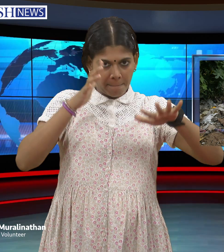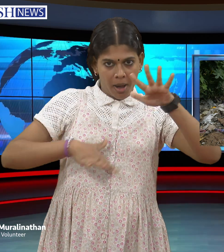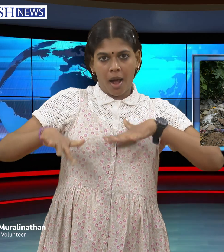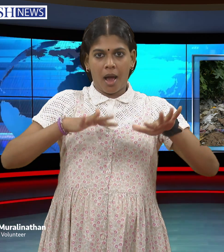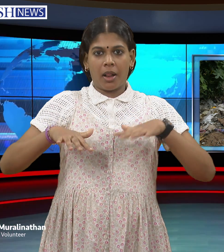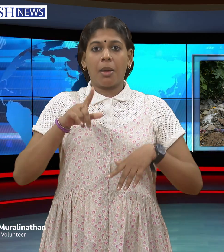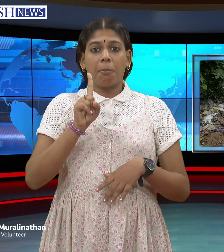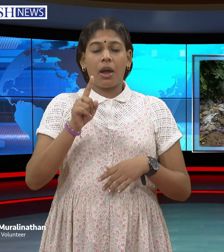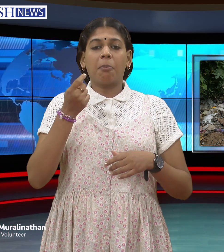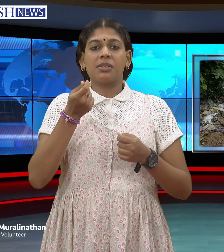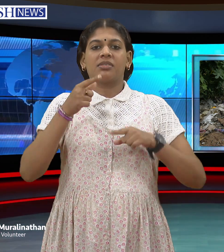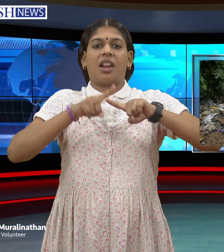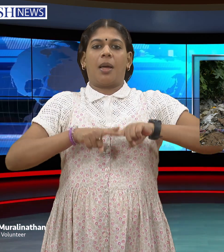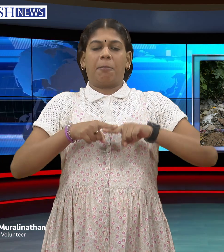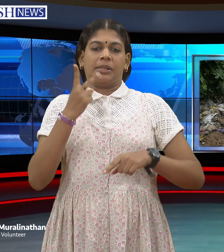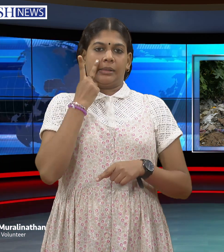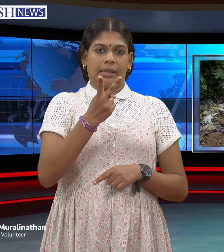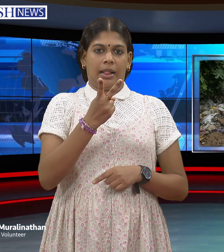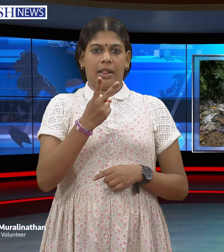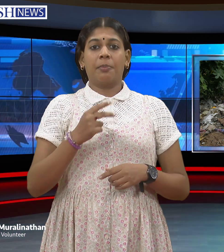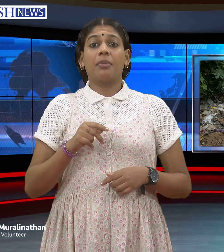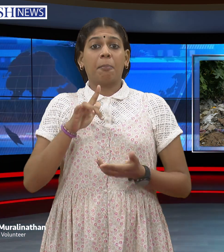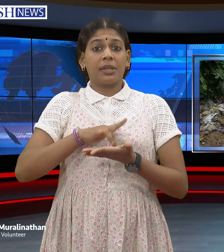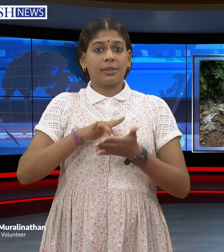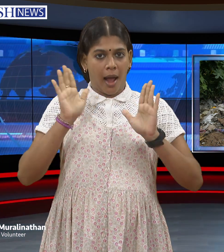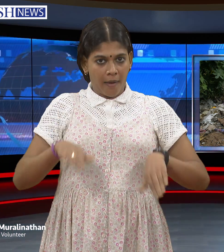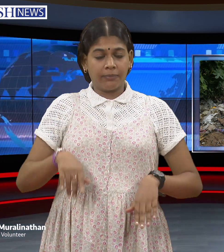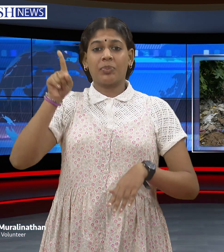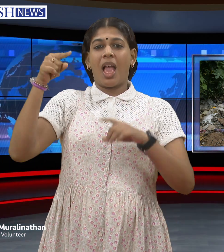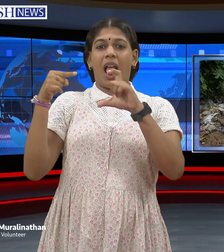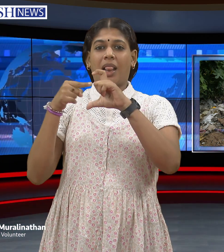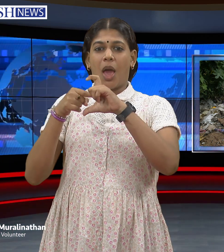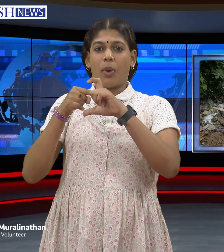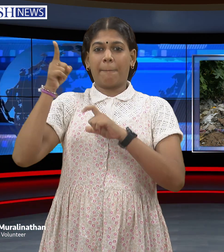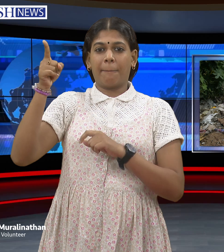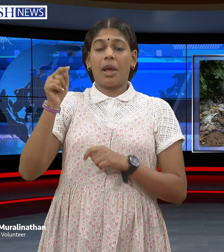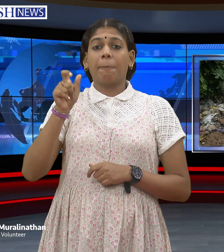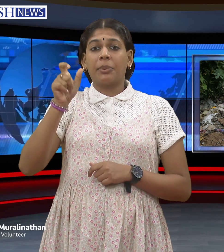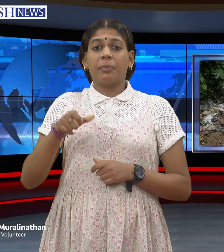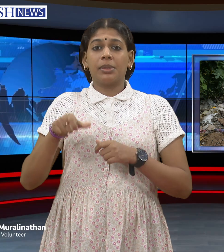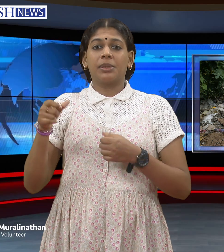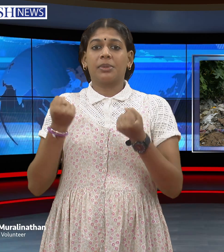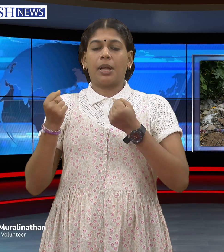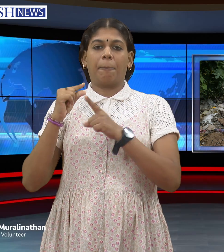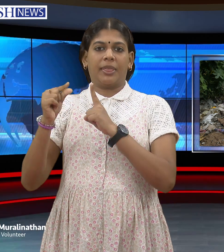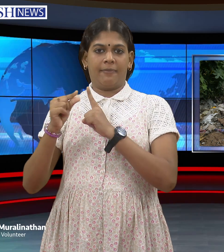as practical issues of managing the transport. Currently, the contrast for transporting chicken waste to the 2 chicken waste